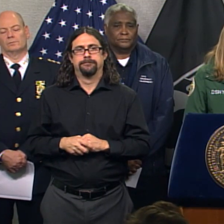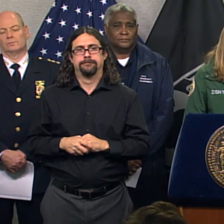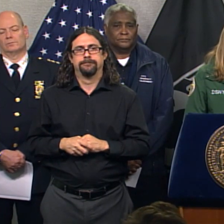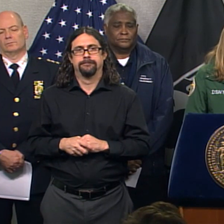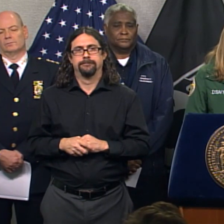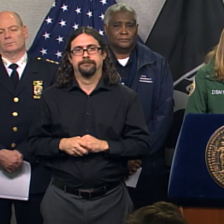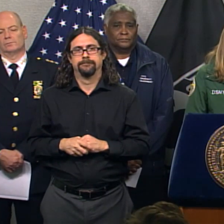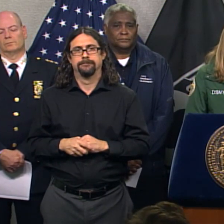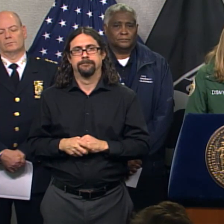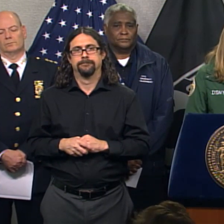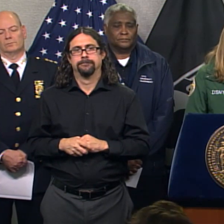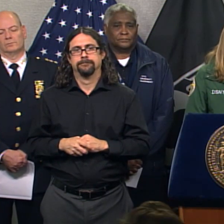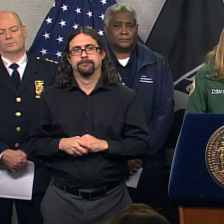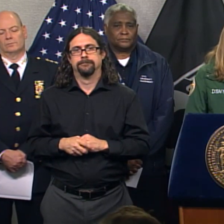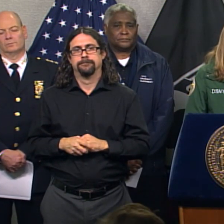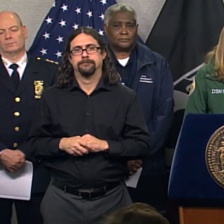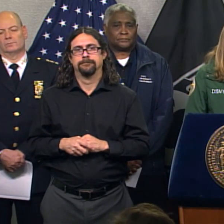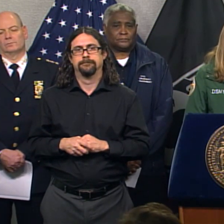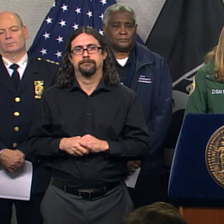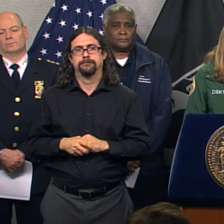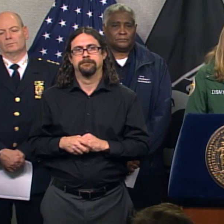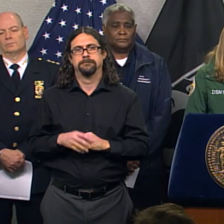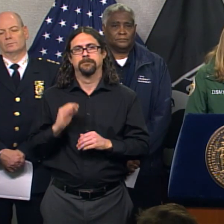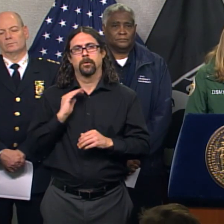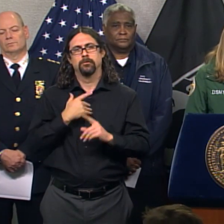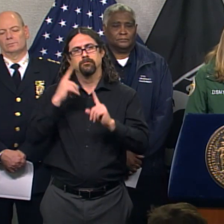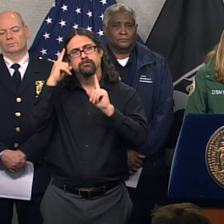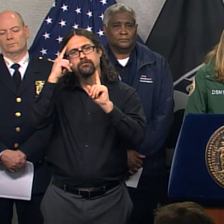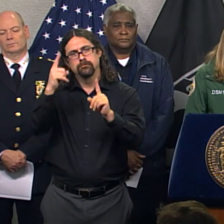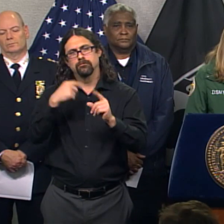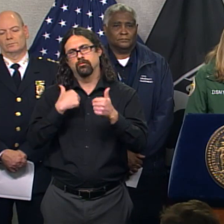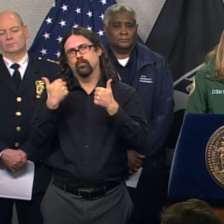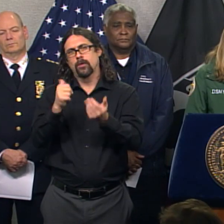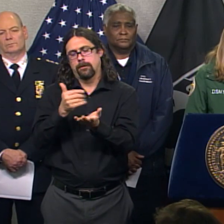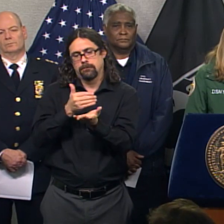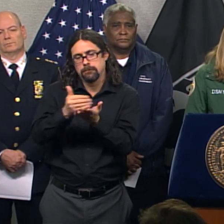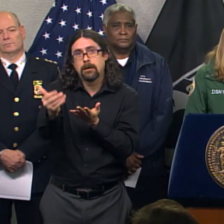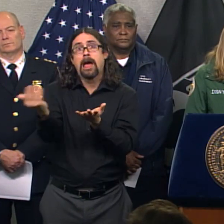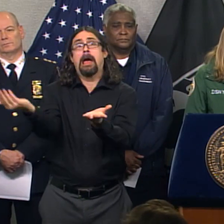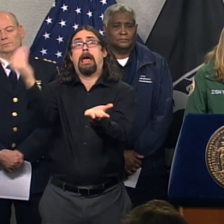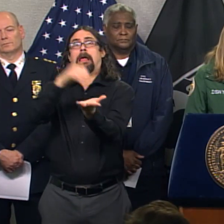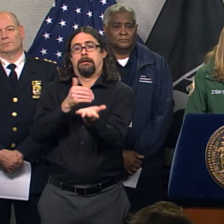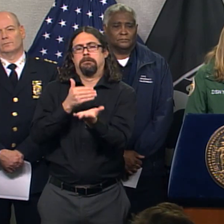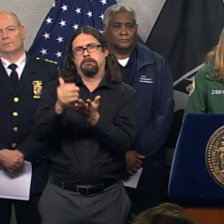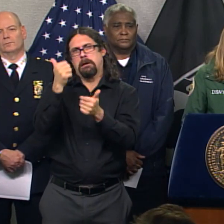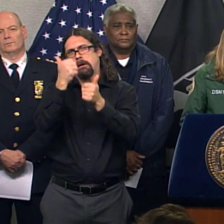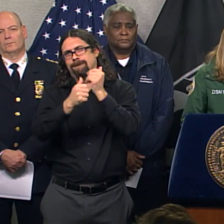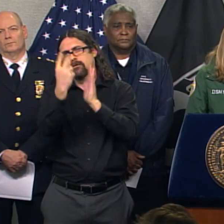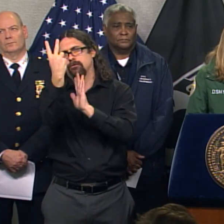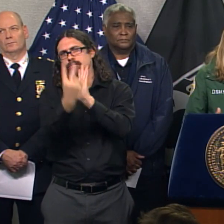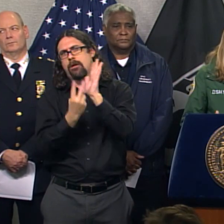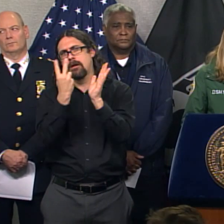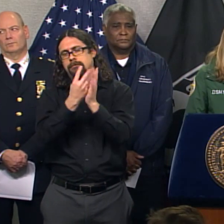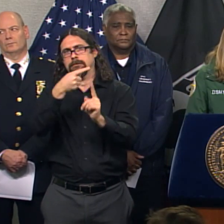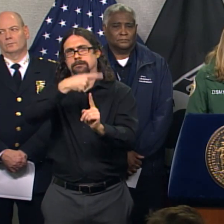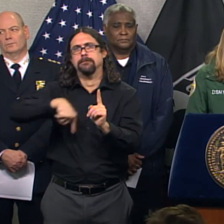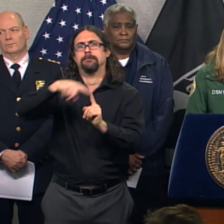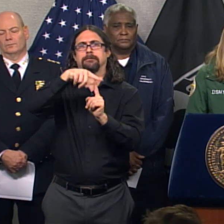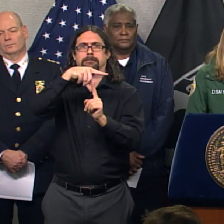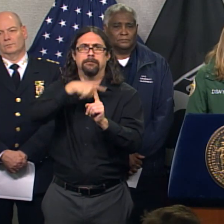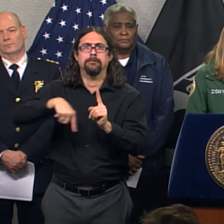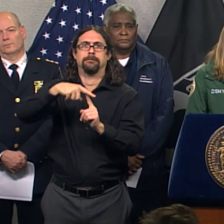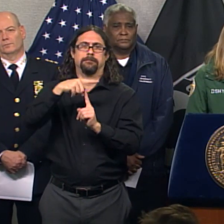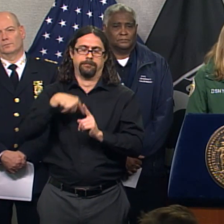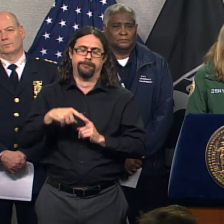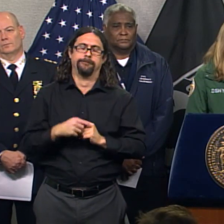that 2 hours in length. 2 hours now, maybe 6 inches of snow. And that's a lot of snow for us to be coming back around